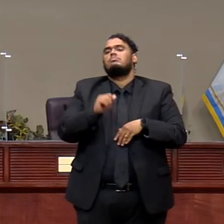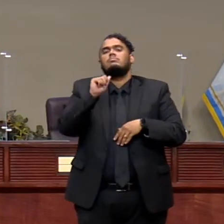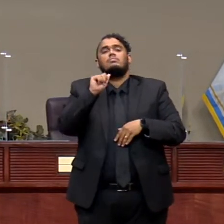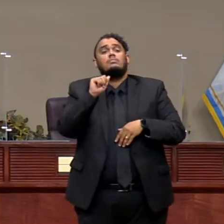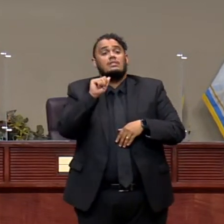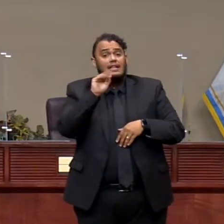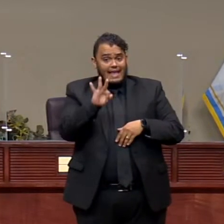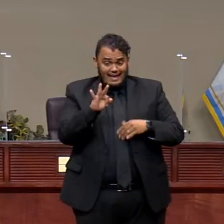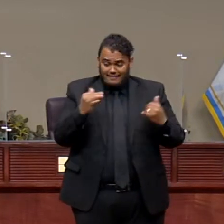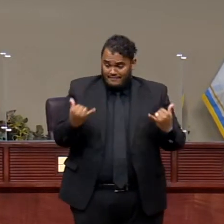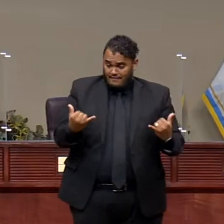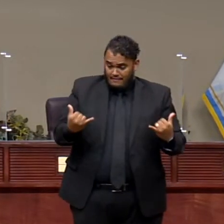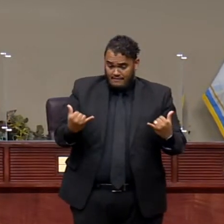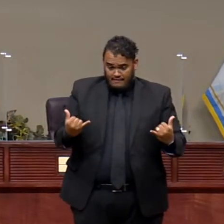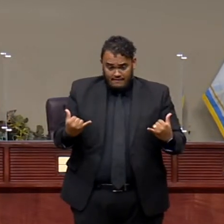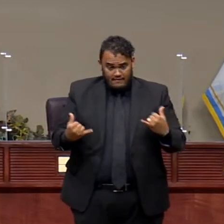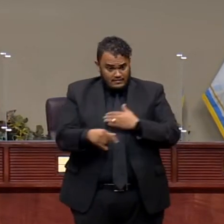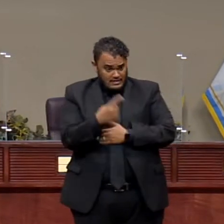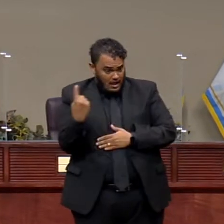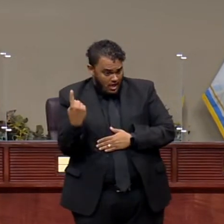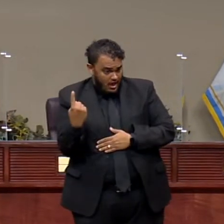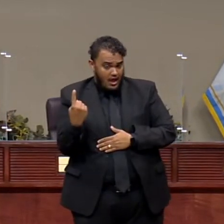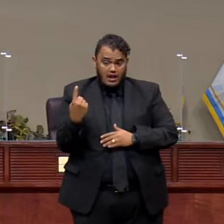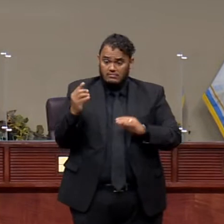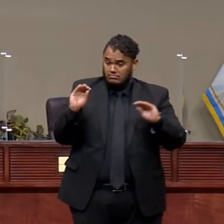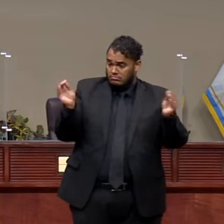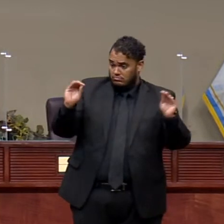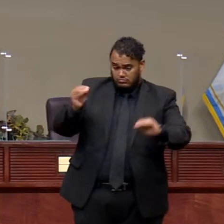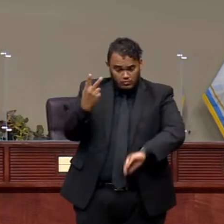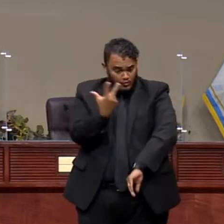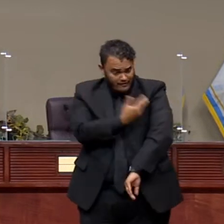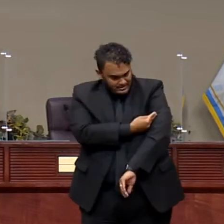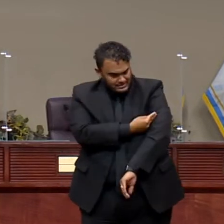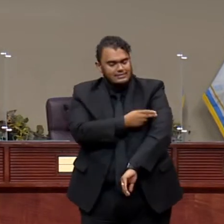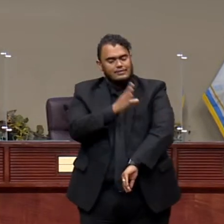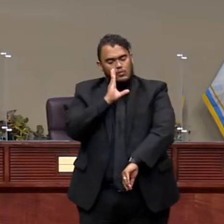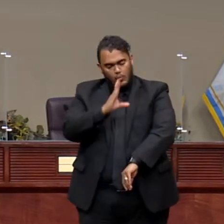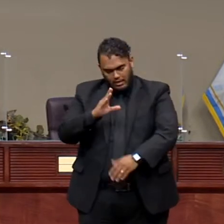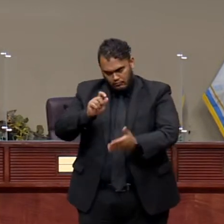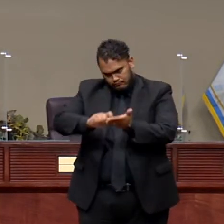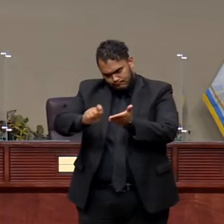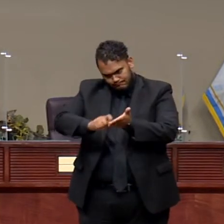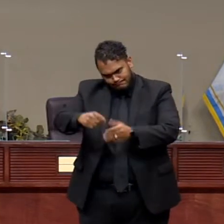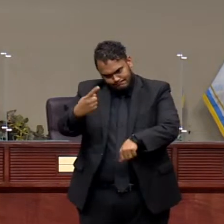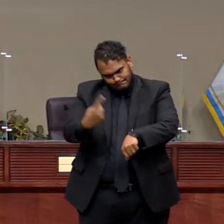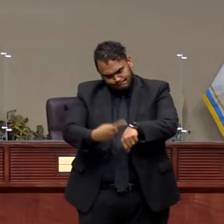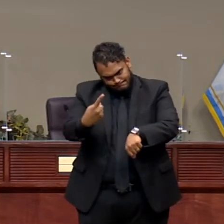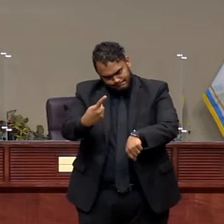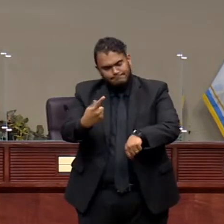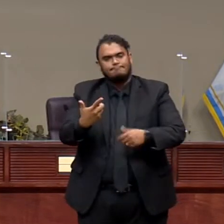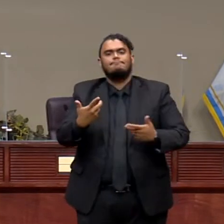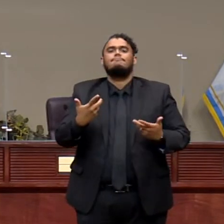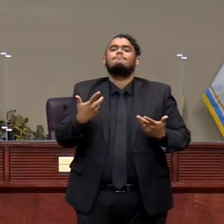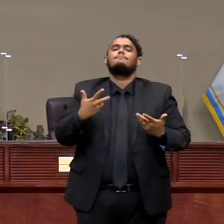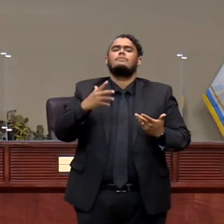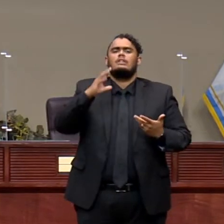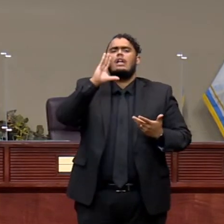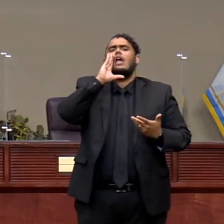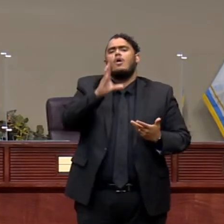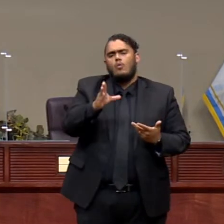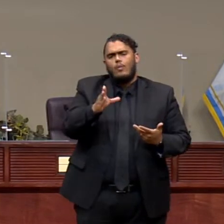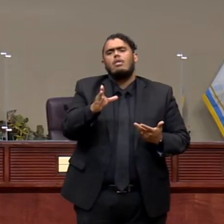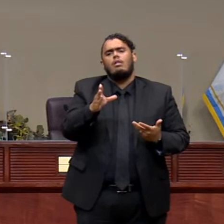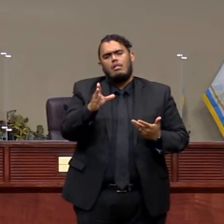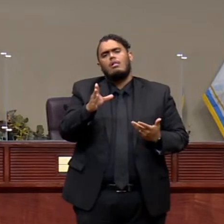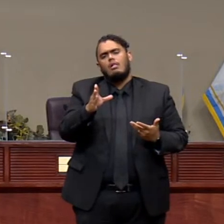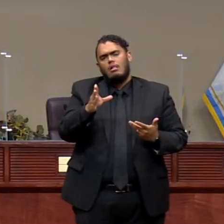of today to get vaccinated, they'll be subject to a written reprimand. And we'll provide a copy of